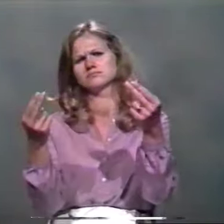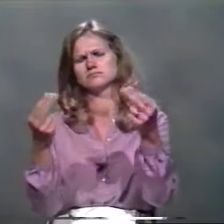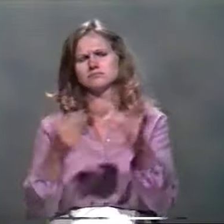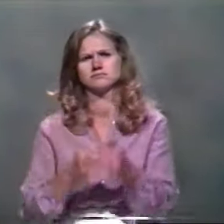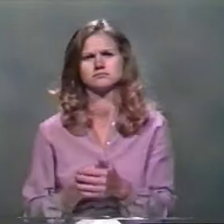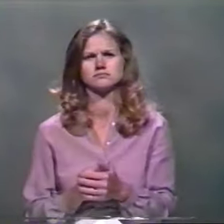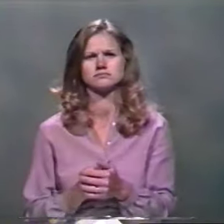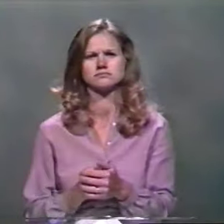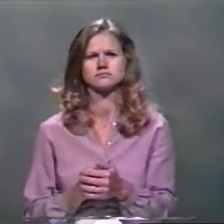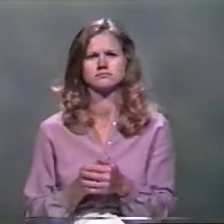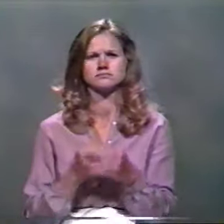Innocent.